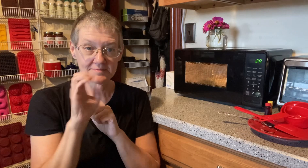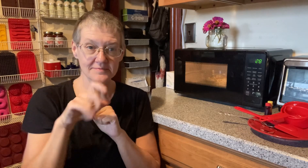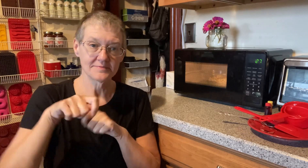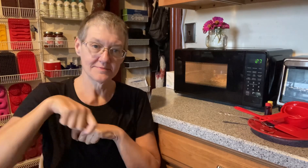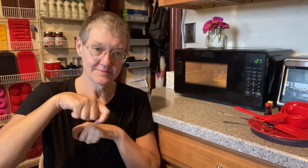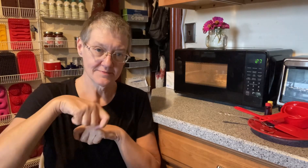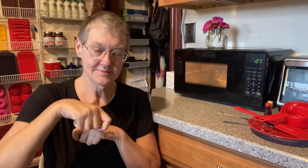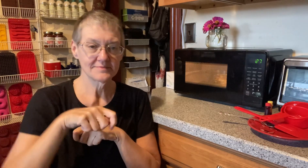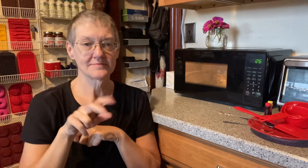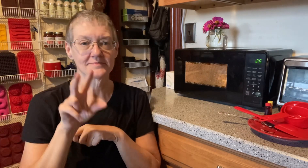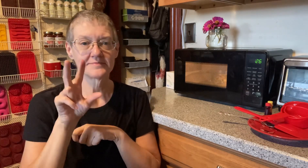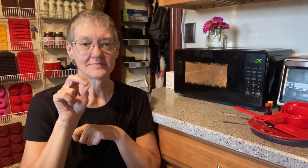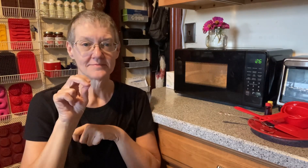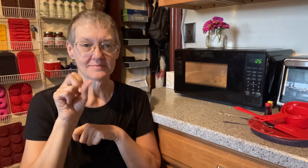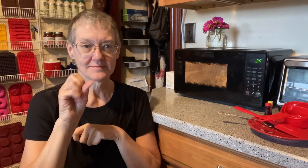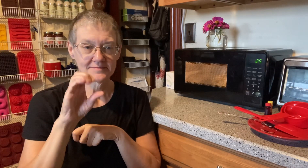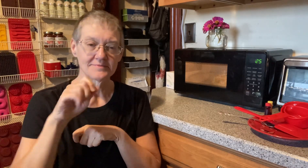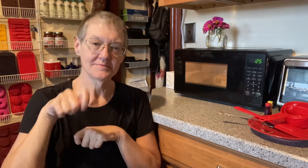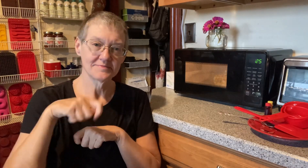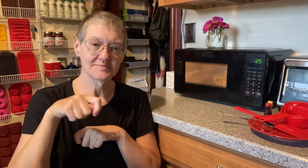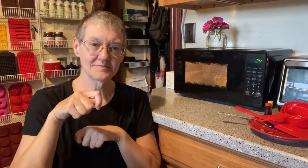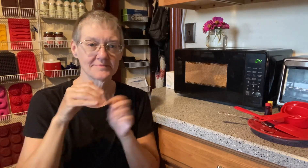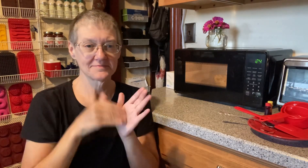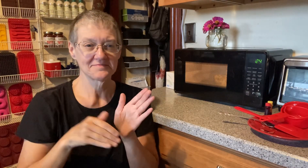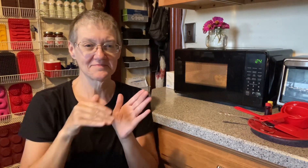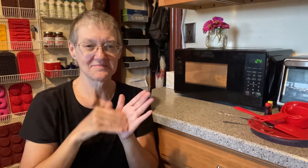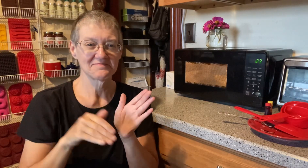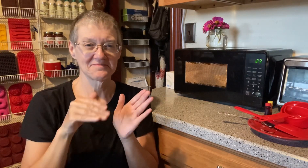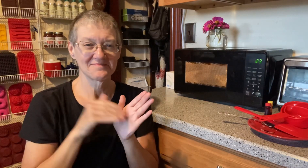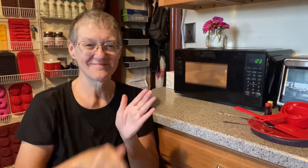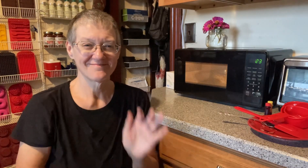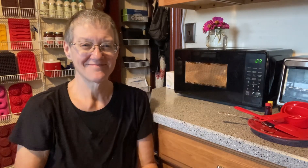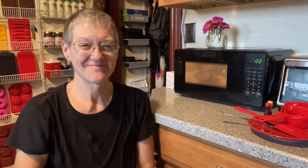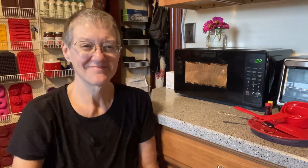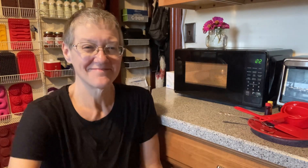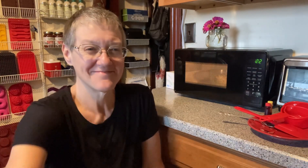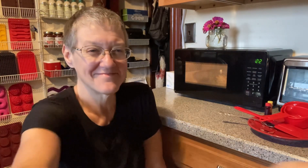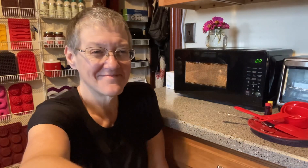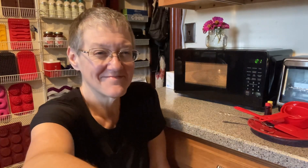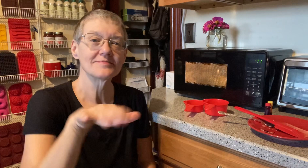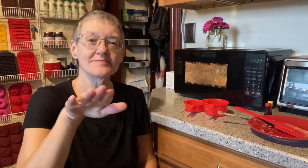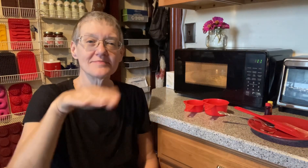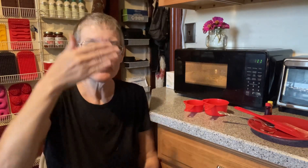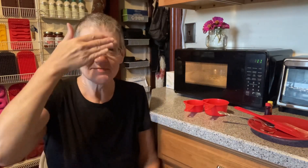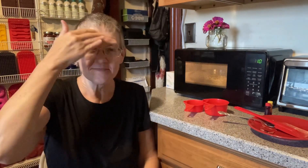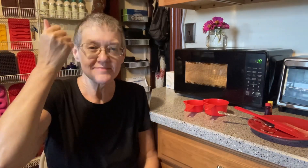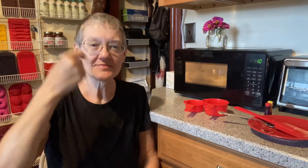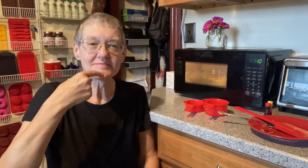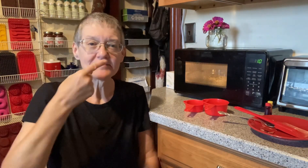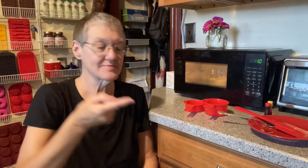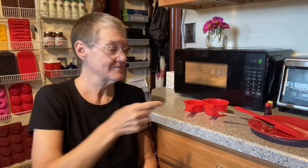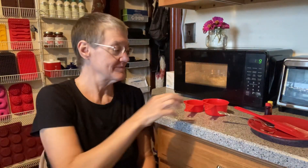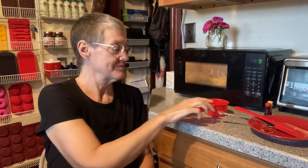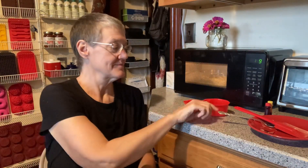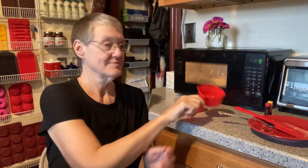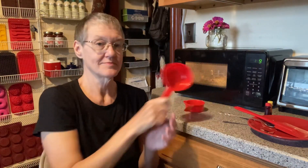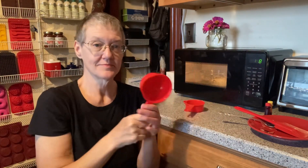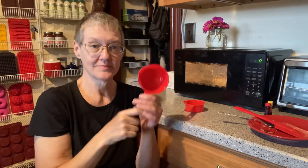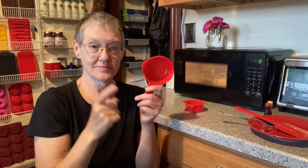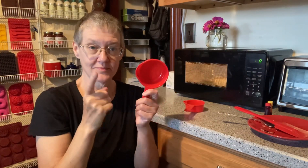"30 seconds, stir, 30 seconds, stir, and repeat." Forgot to tell you, I used